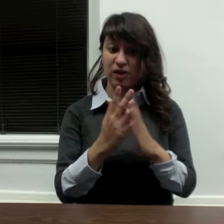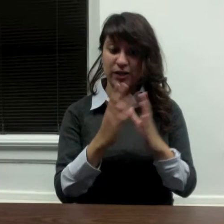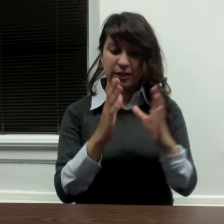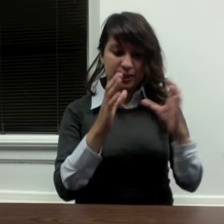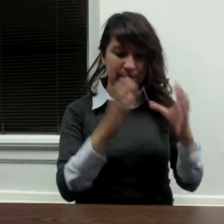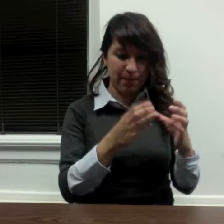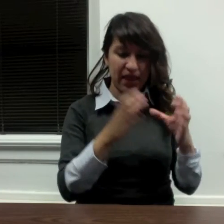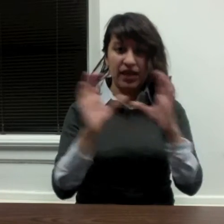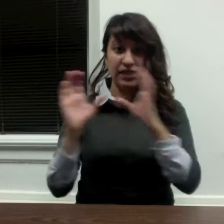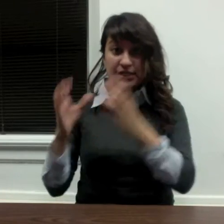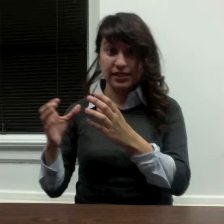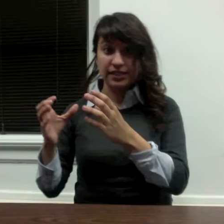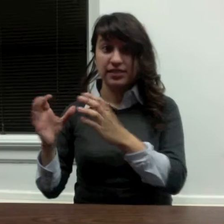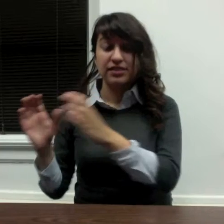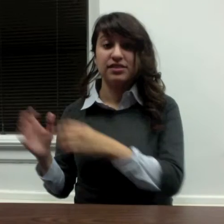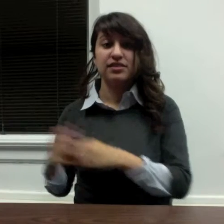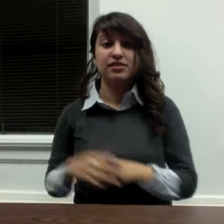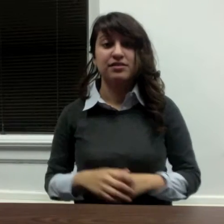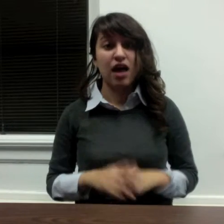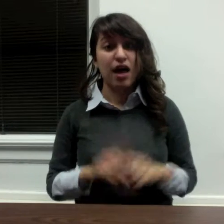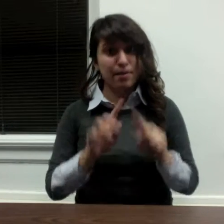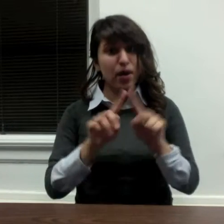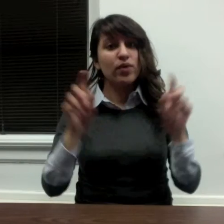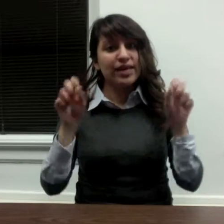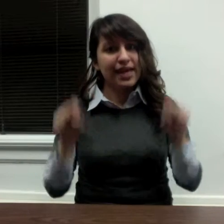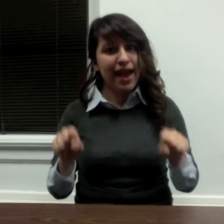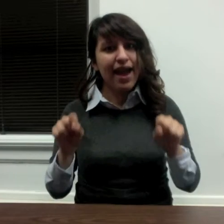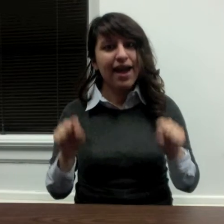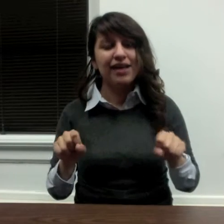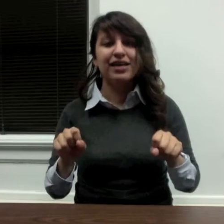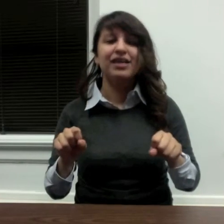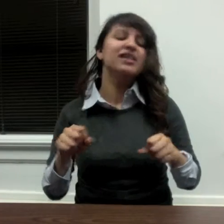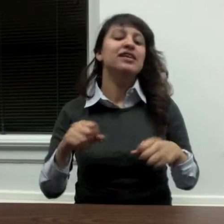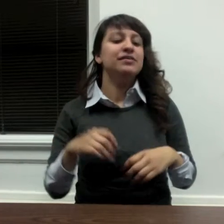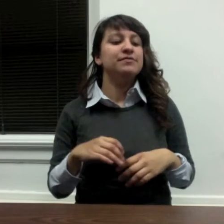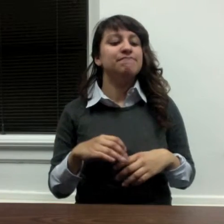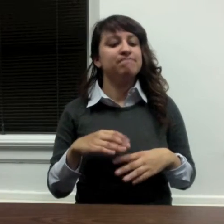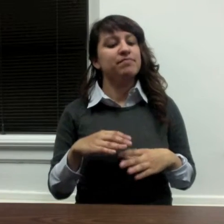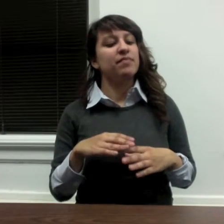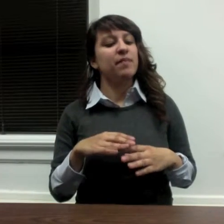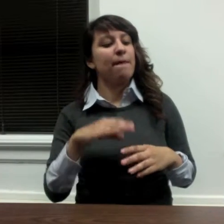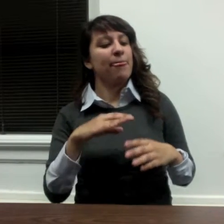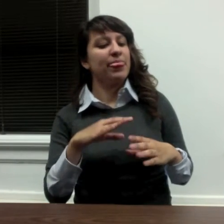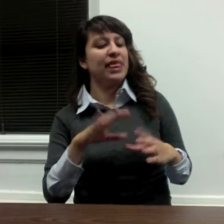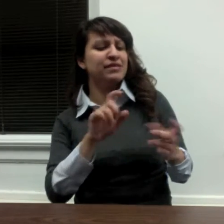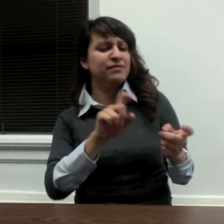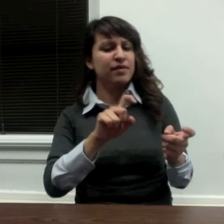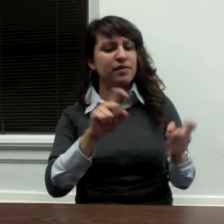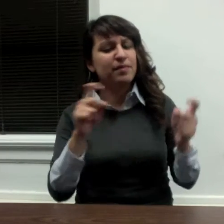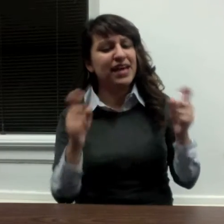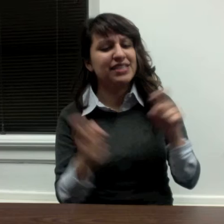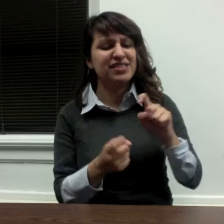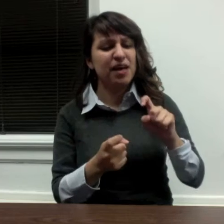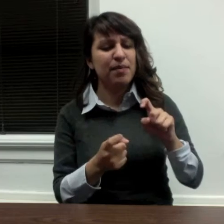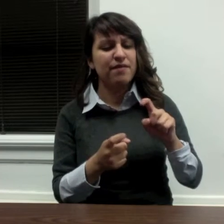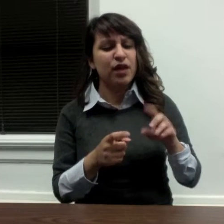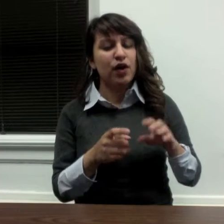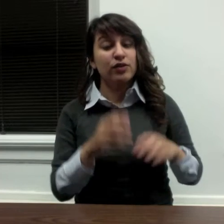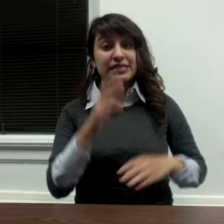But we could make some of those 6-hour tracks instead of